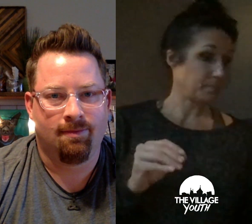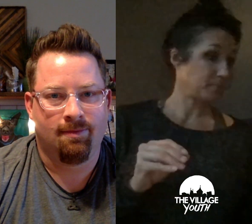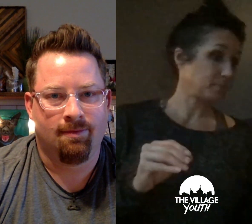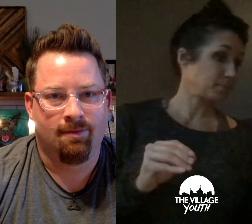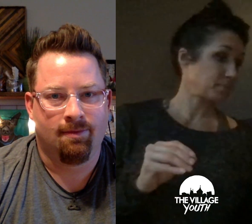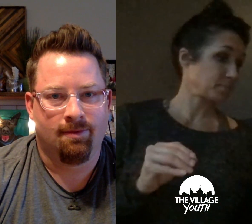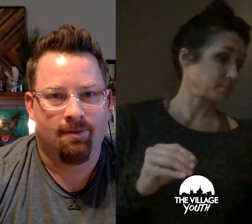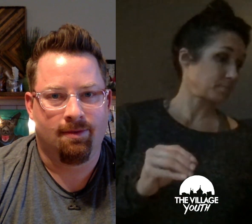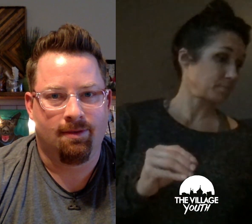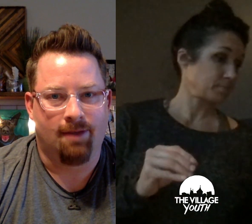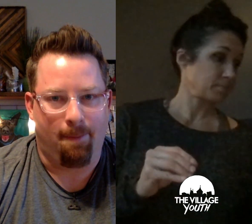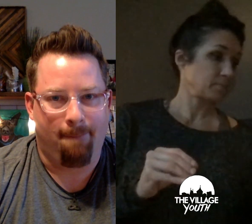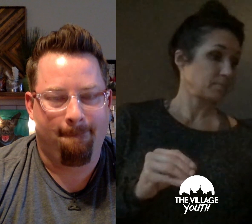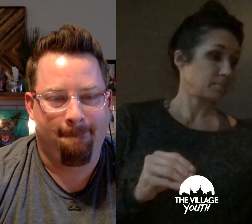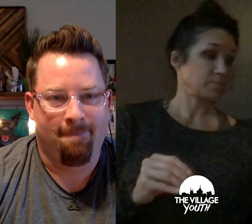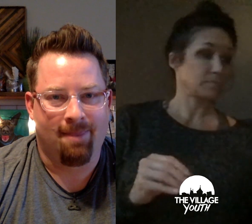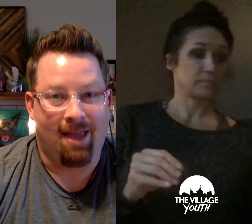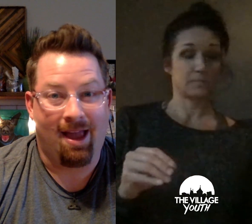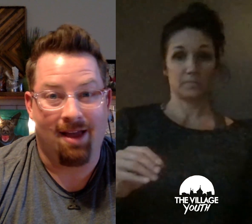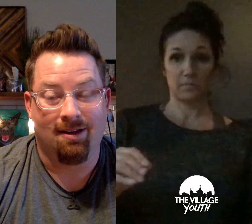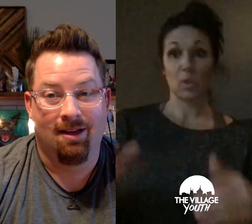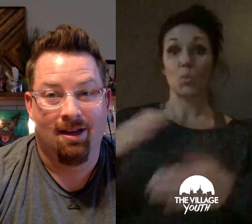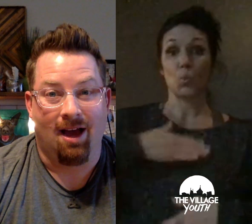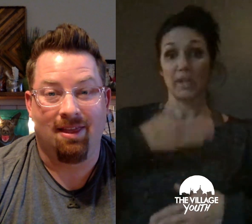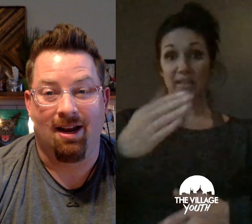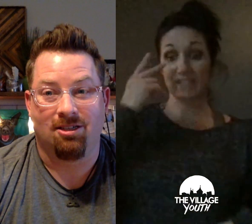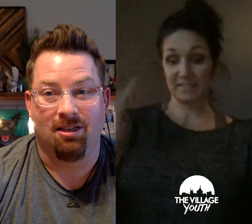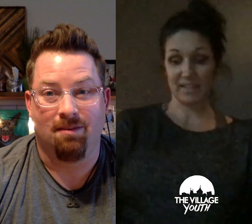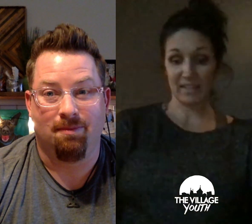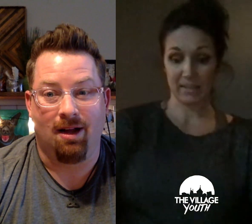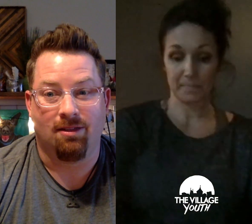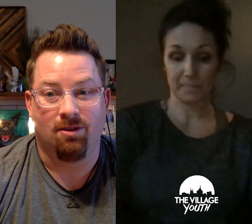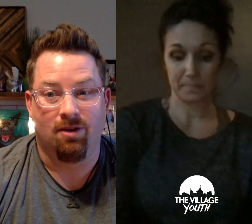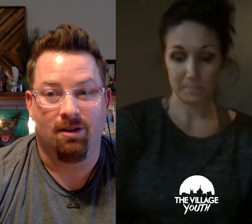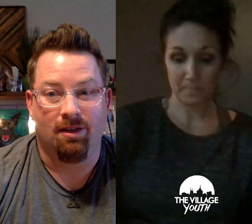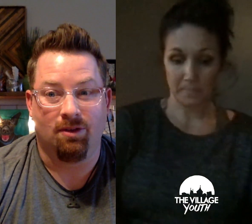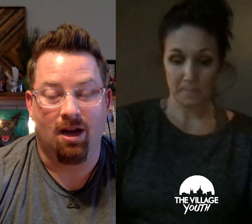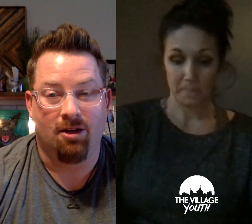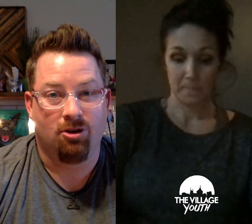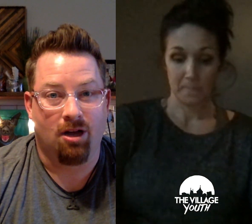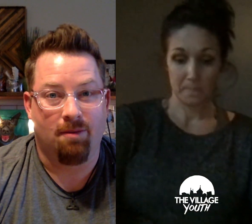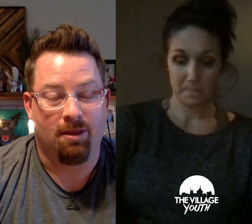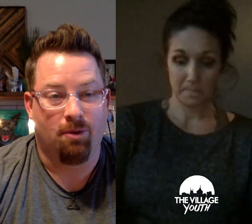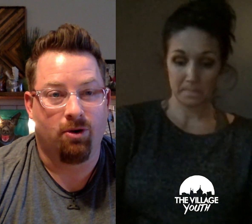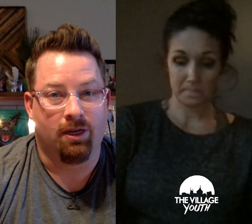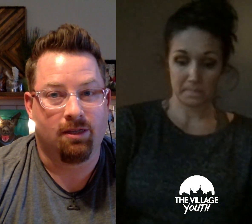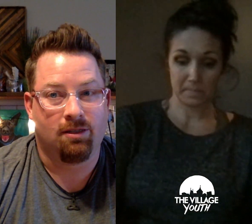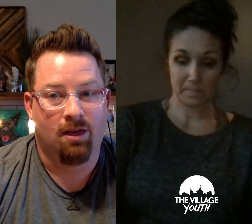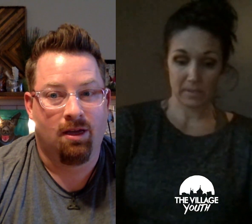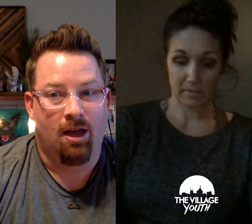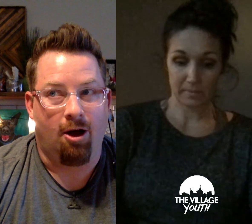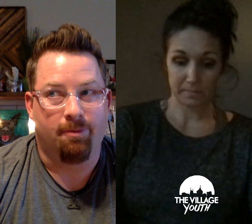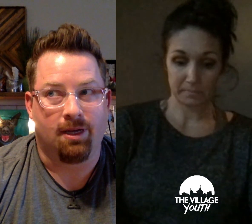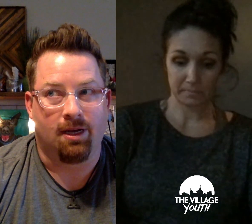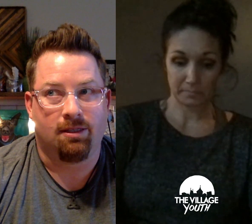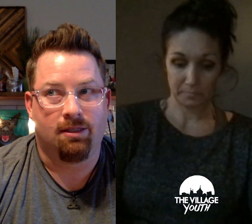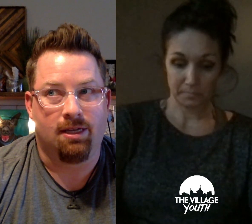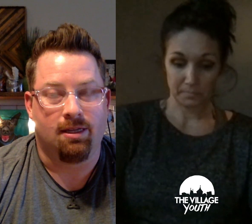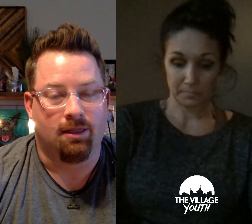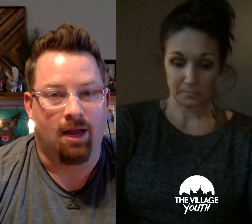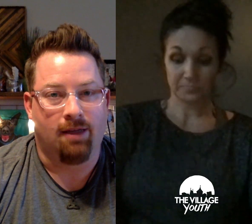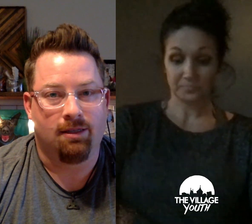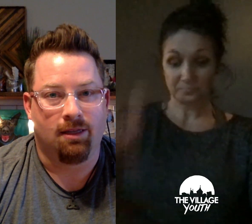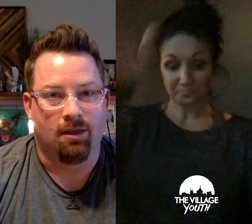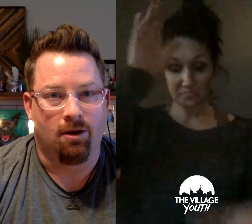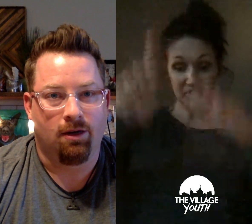willing to see. Yep. And I think that actually combines. So God showing up in the brokenness helps us see